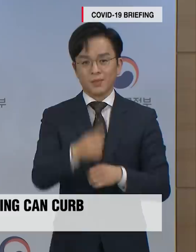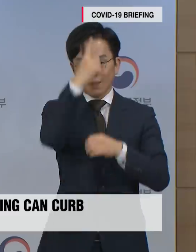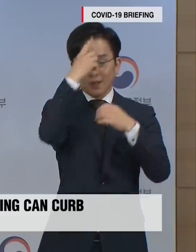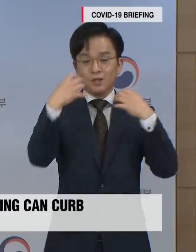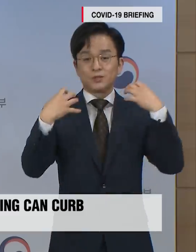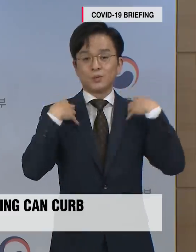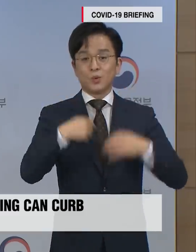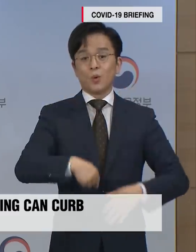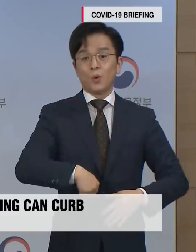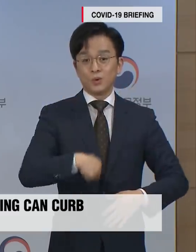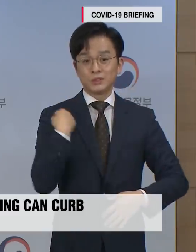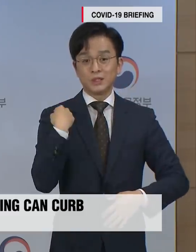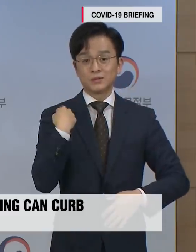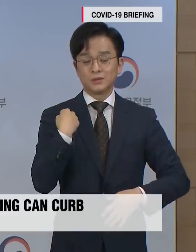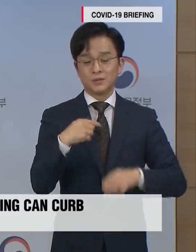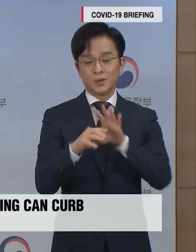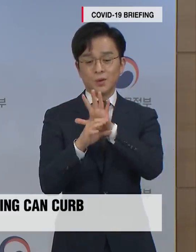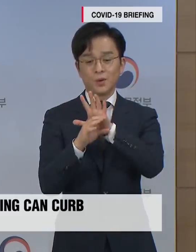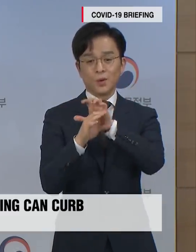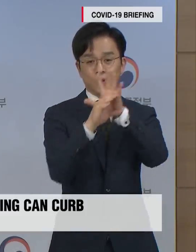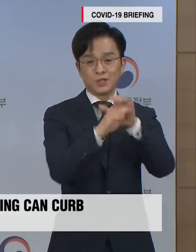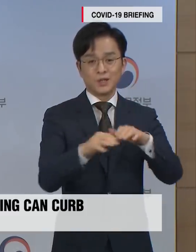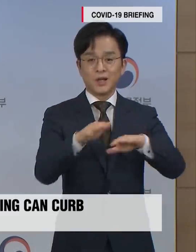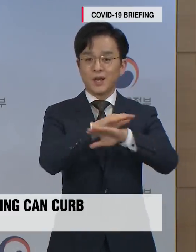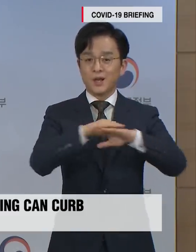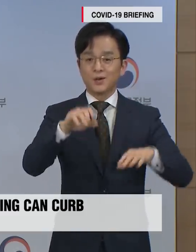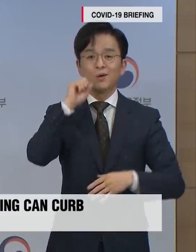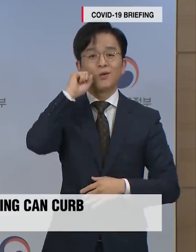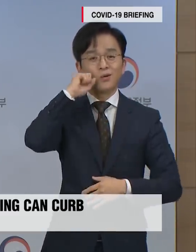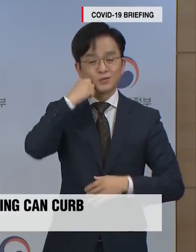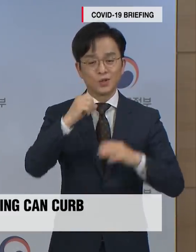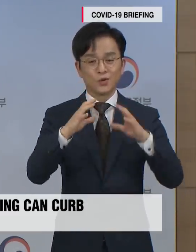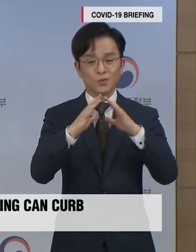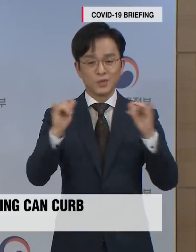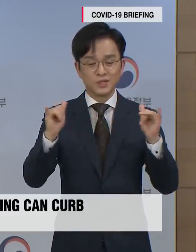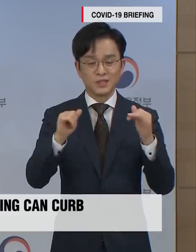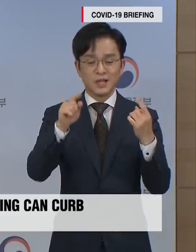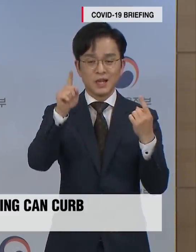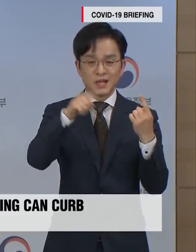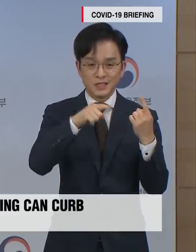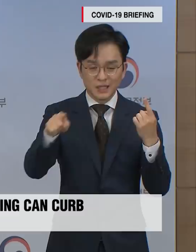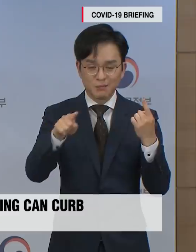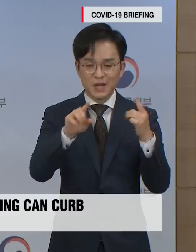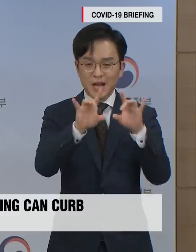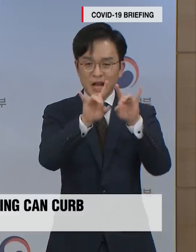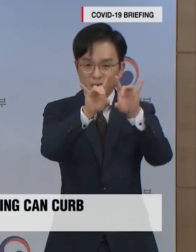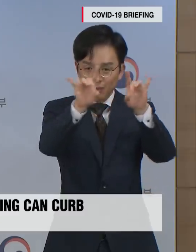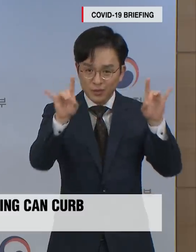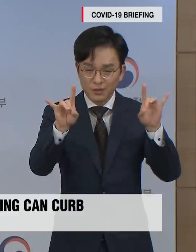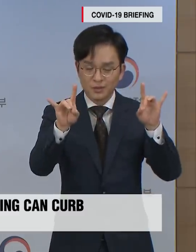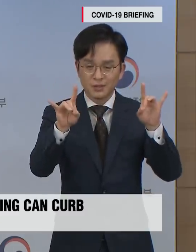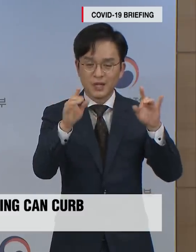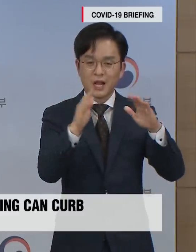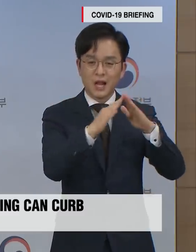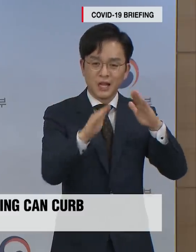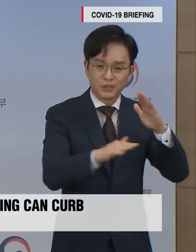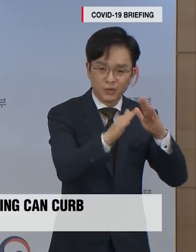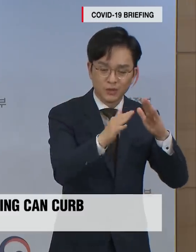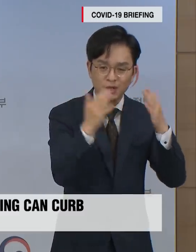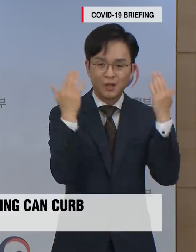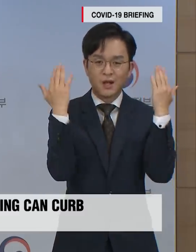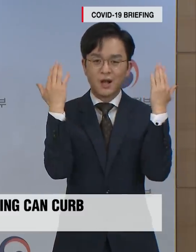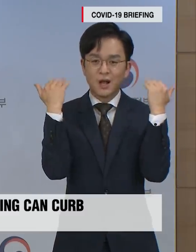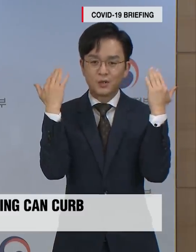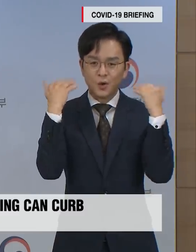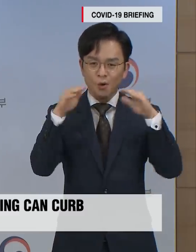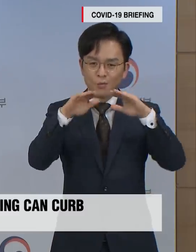So the COVID-19 is an infection that cannot be overcome only with the efforts of the preventive authorities. We